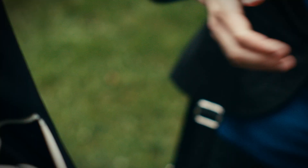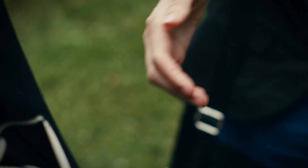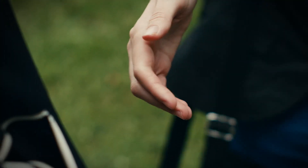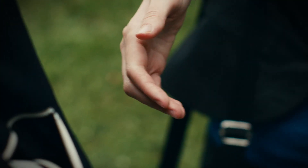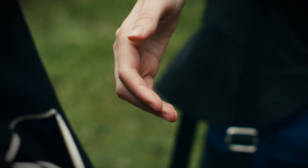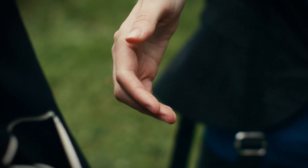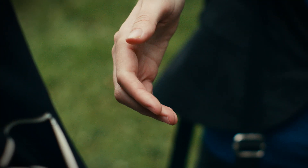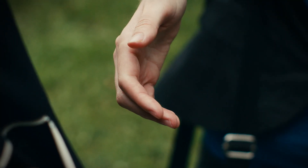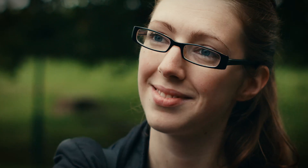help?